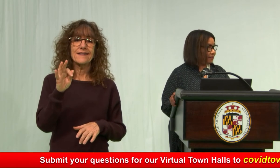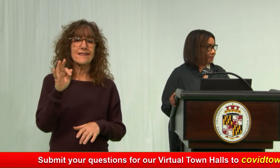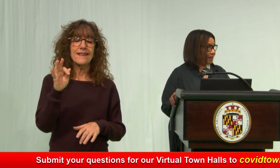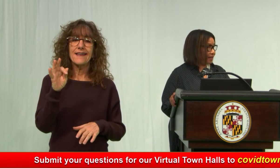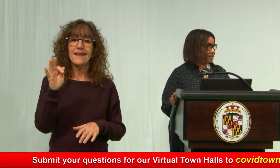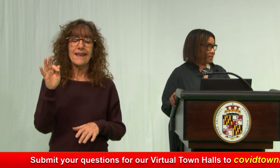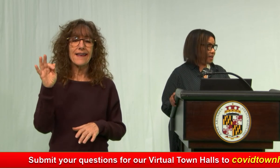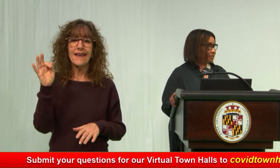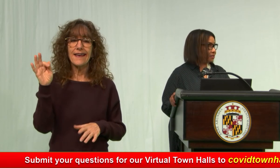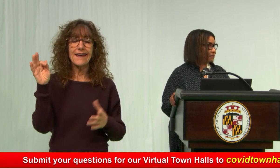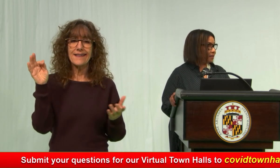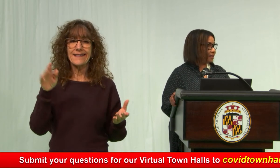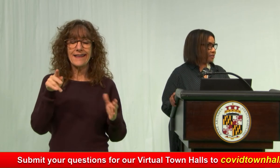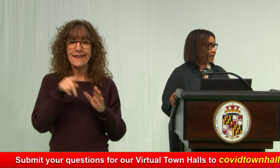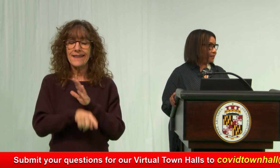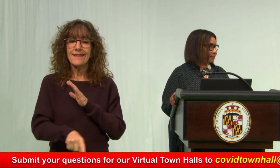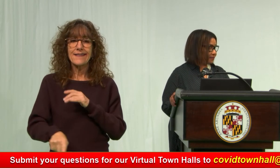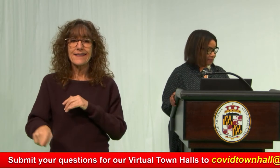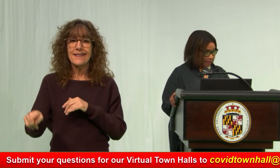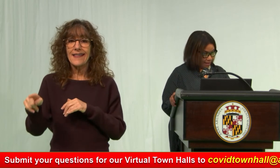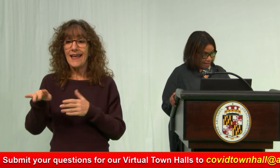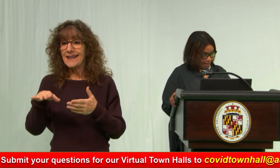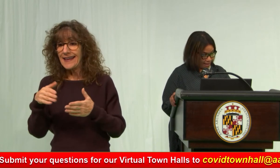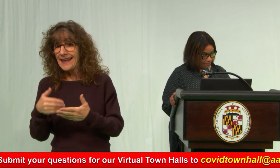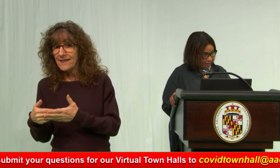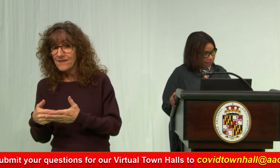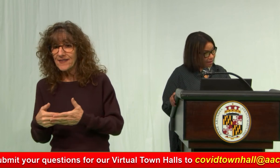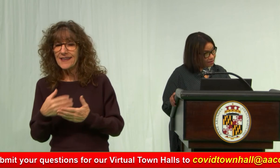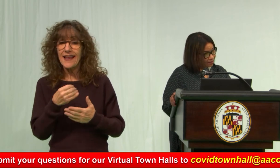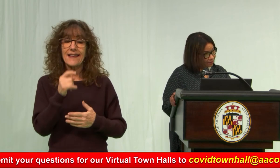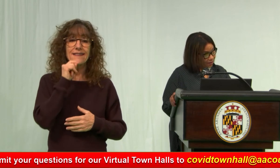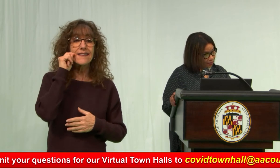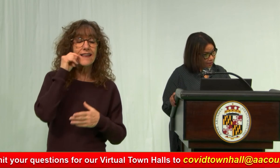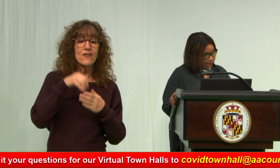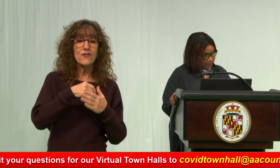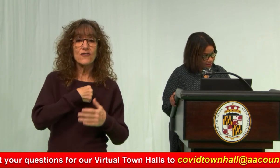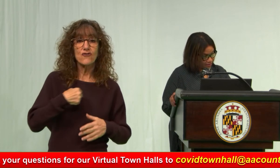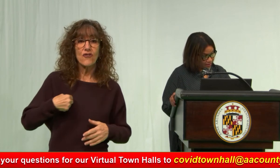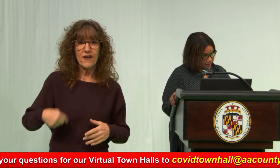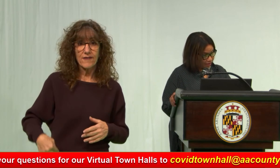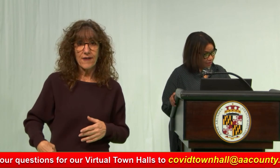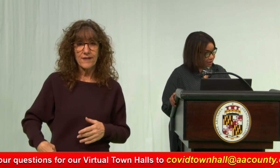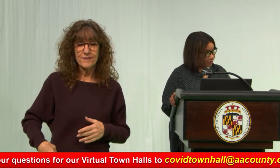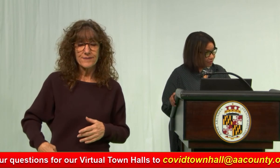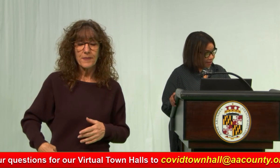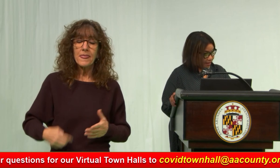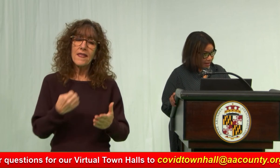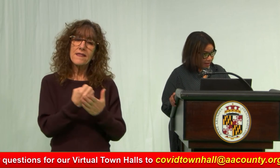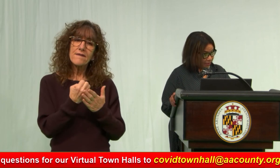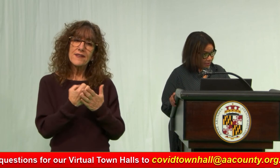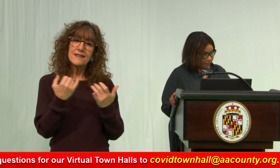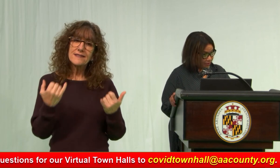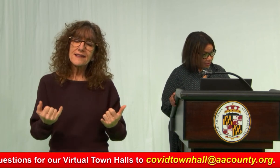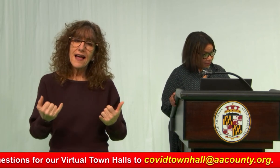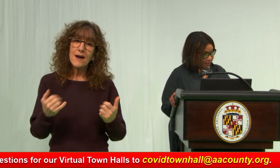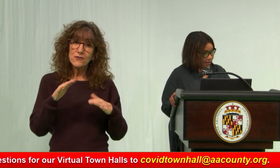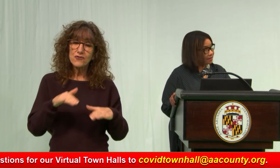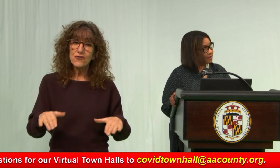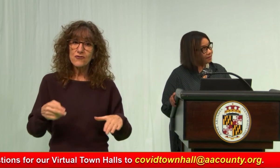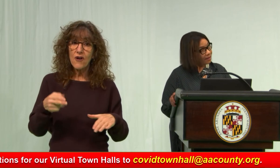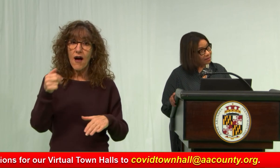both an infant and a teenager in China. Based on the available evidence, are children at a higher risk